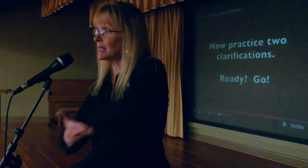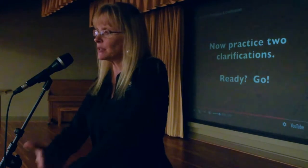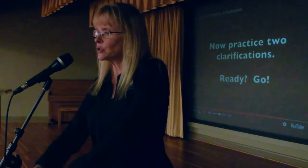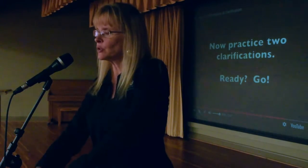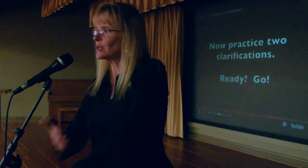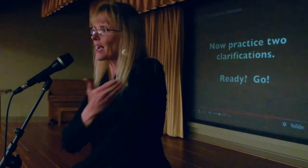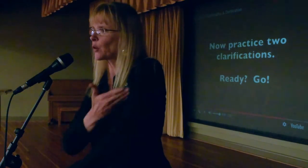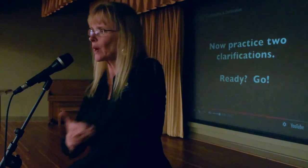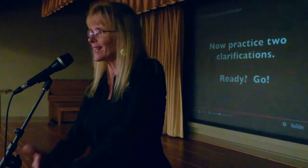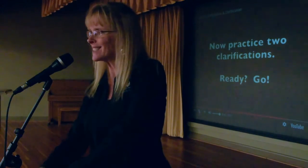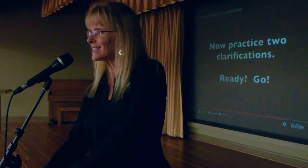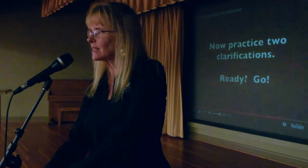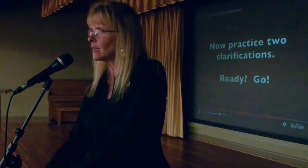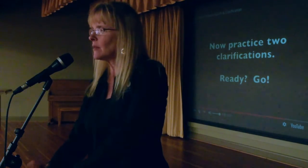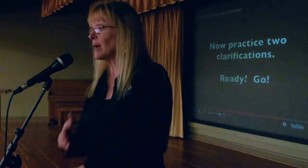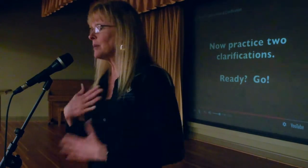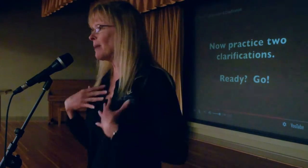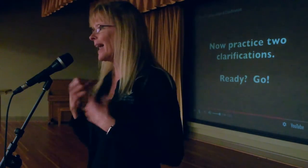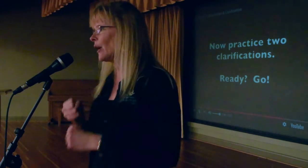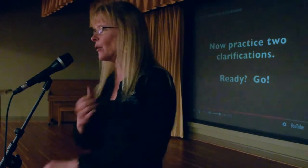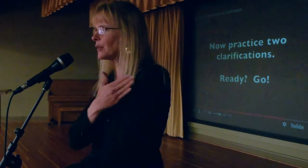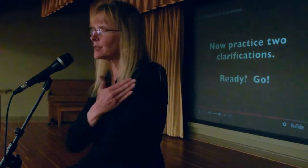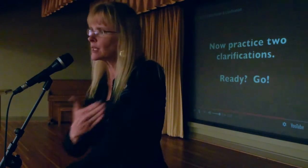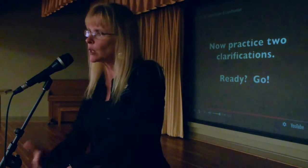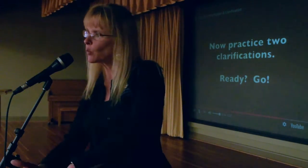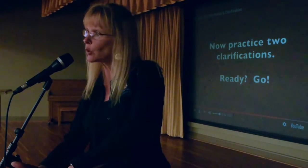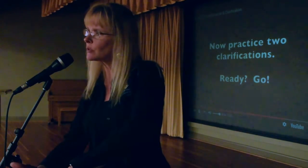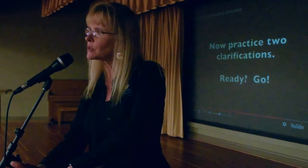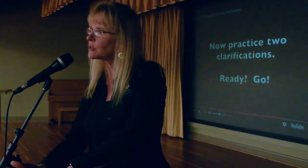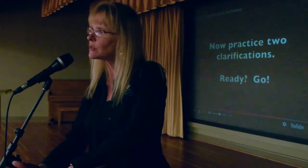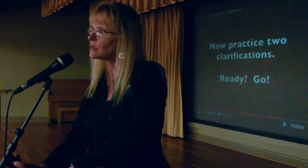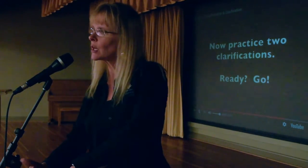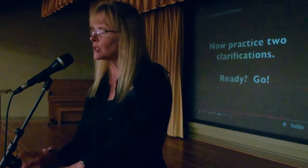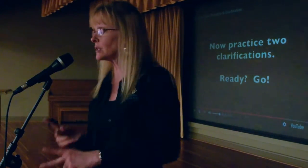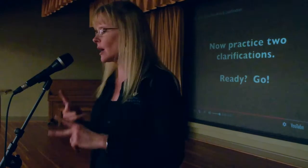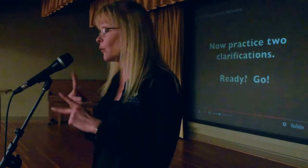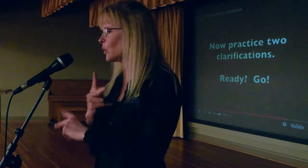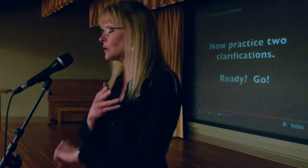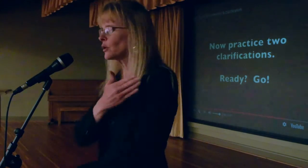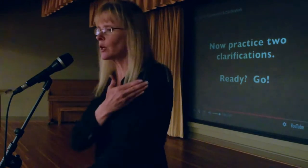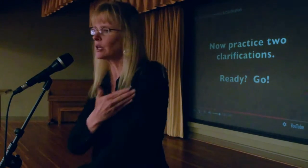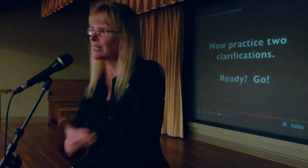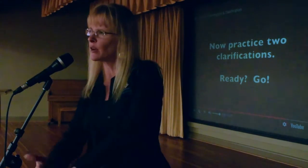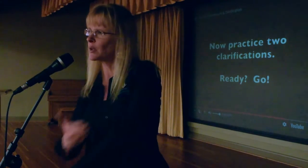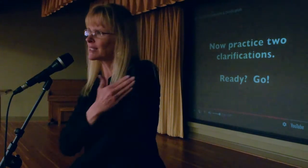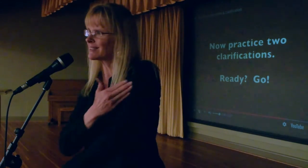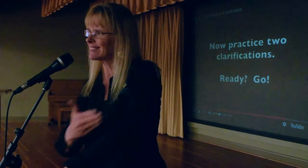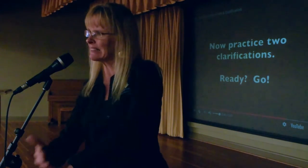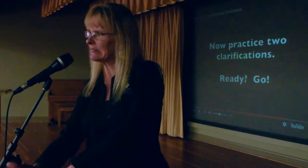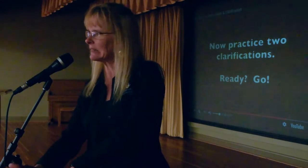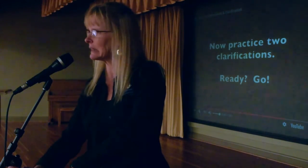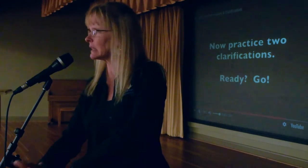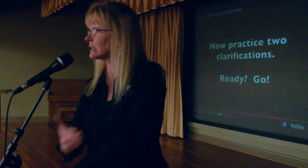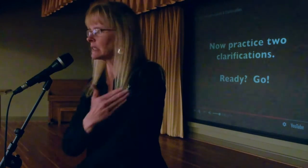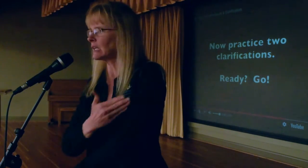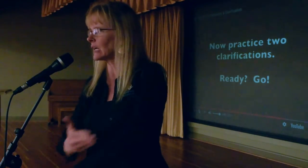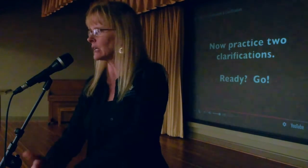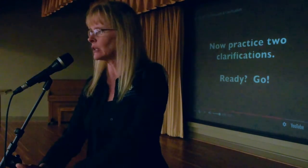means to digress. Maybe my health is getting worse. I could sign worse, or I could go, it's not getting